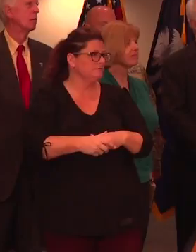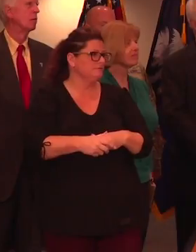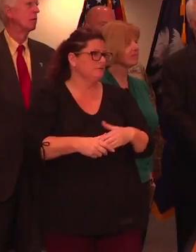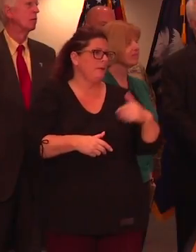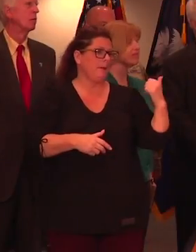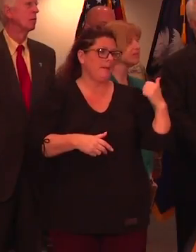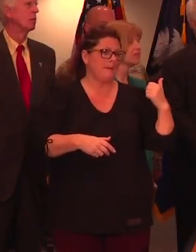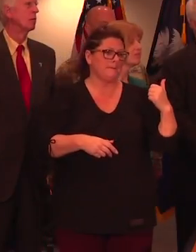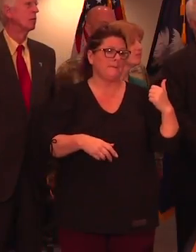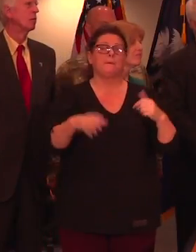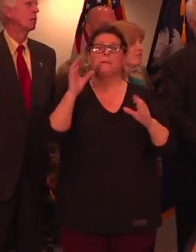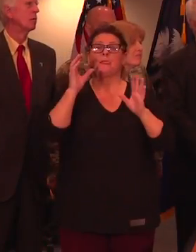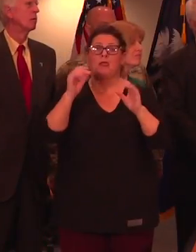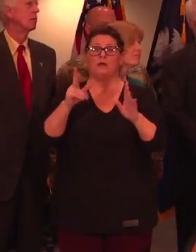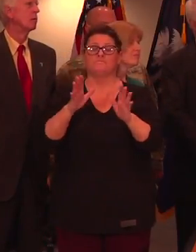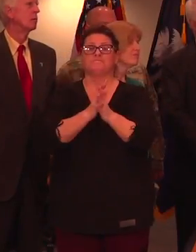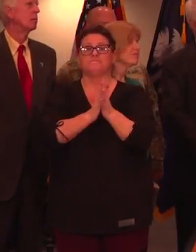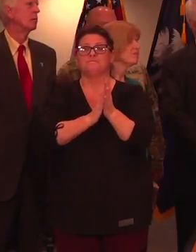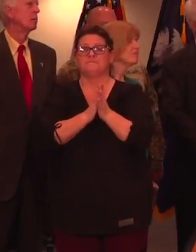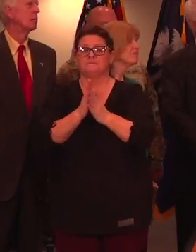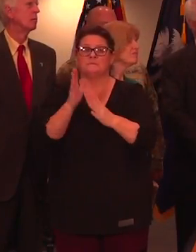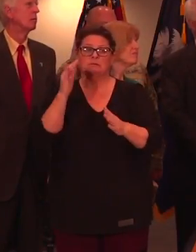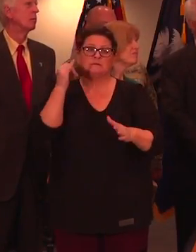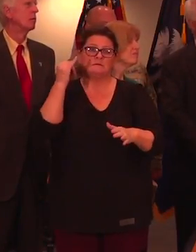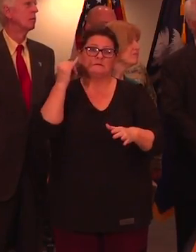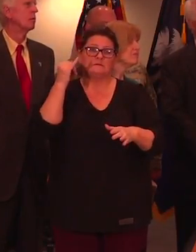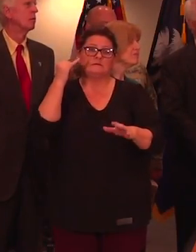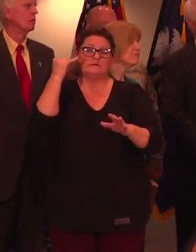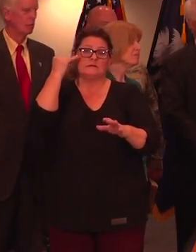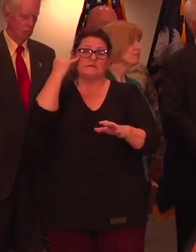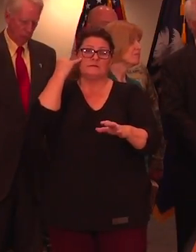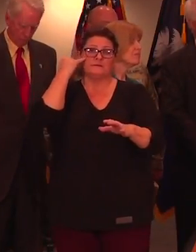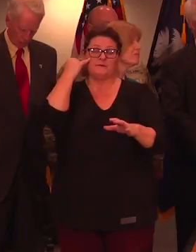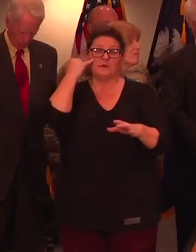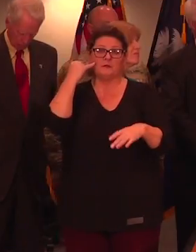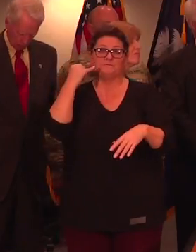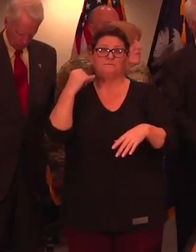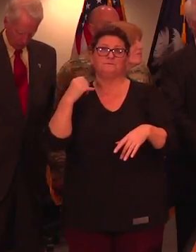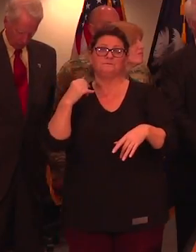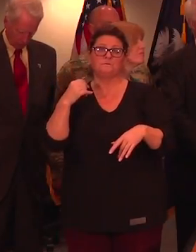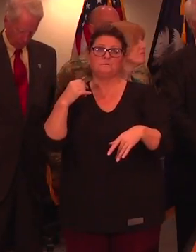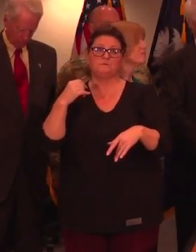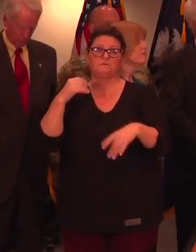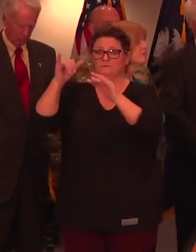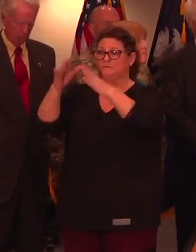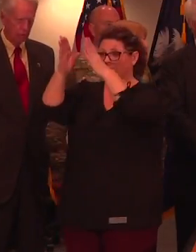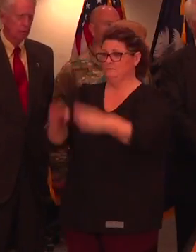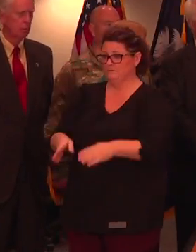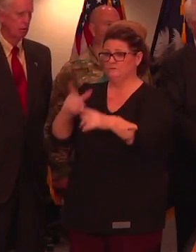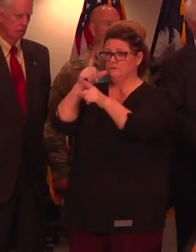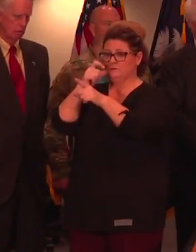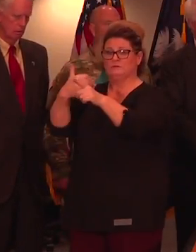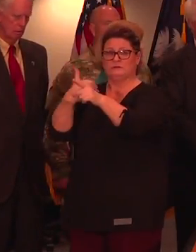So as long as it's feasible to notify individuals who are diagnosed and to